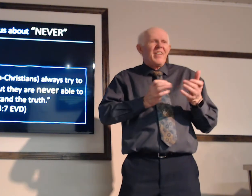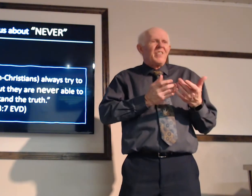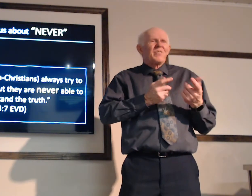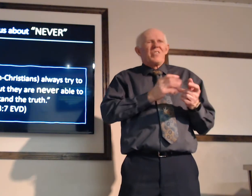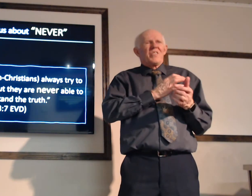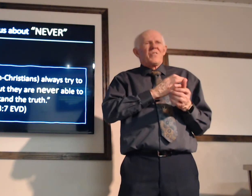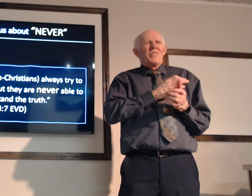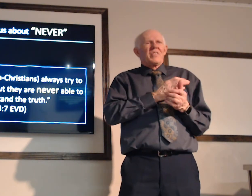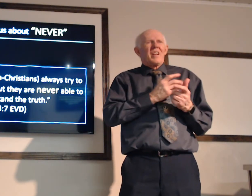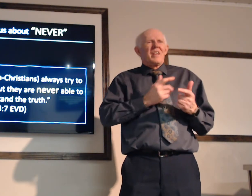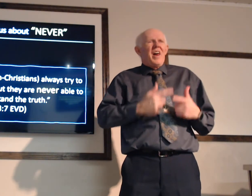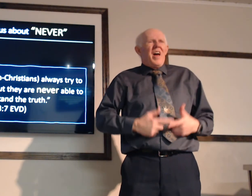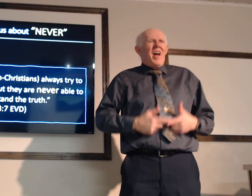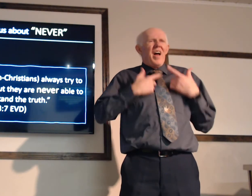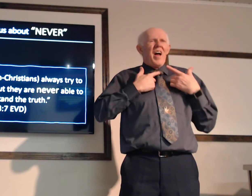They invent things.